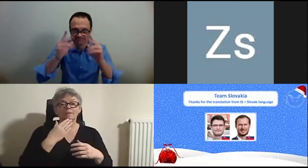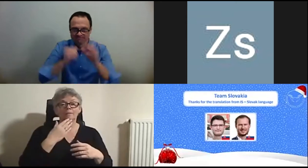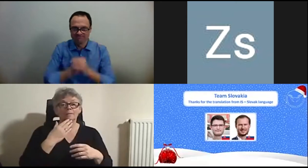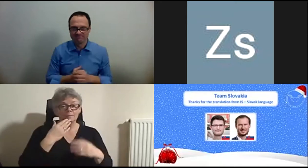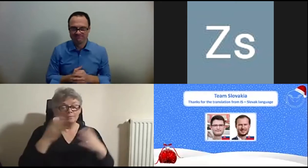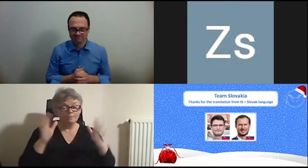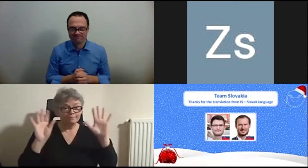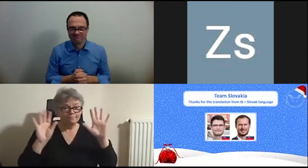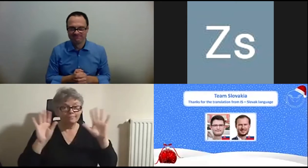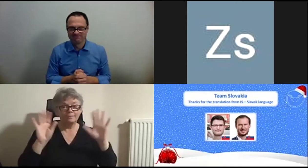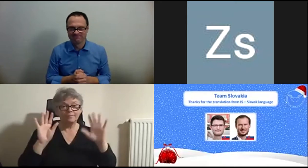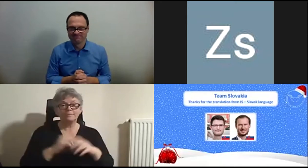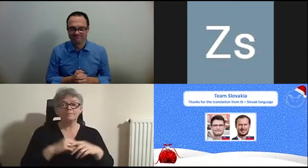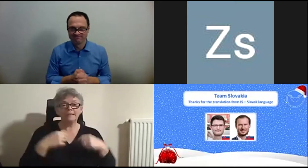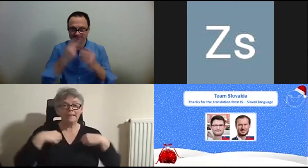Here I am.